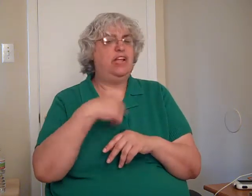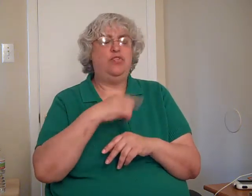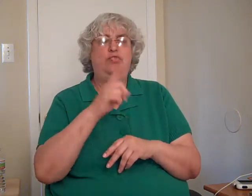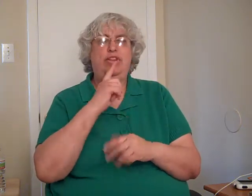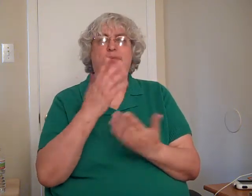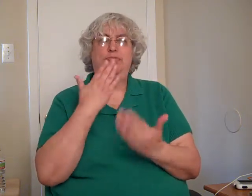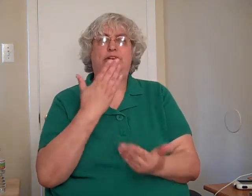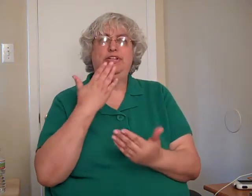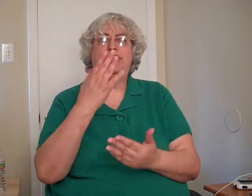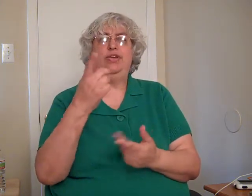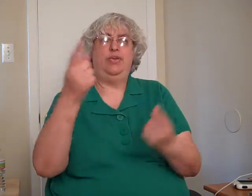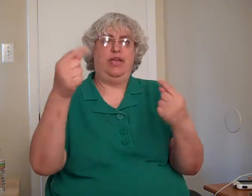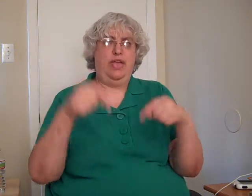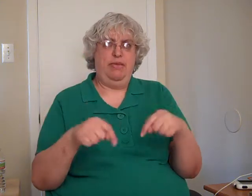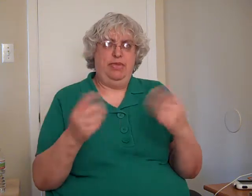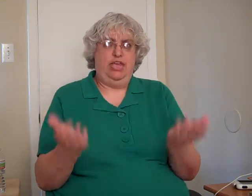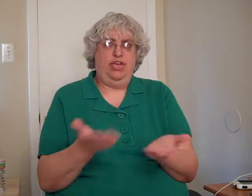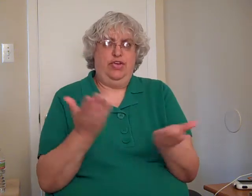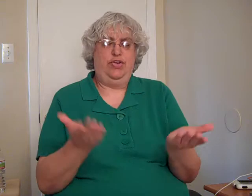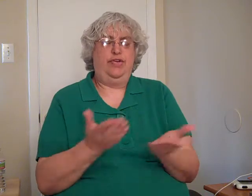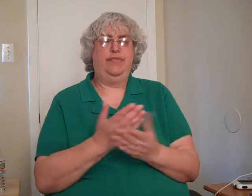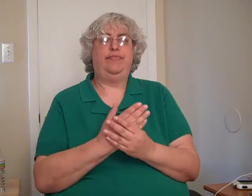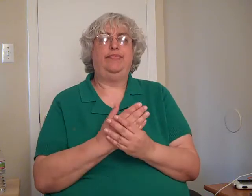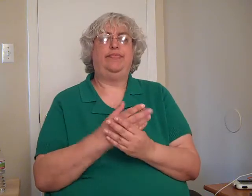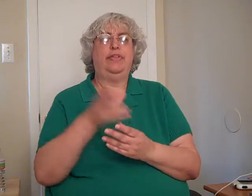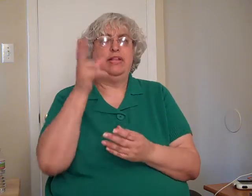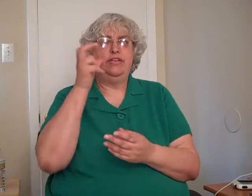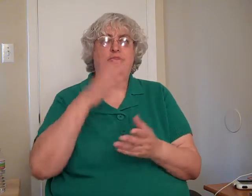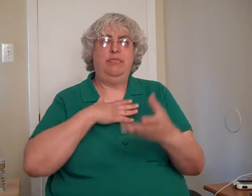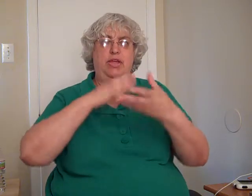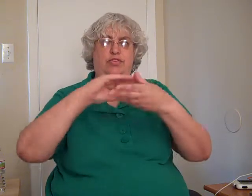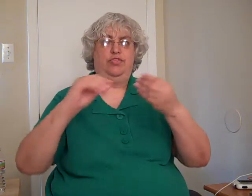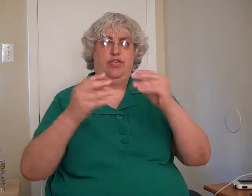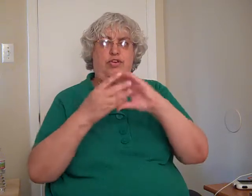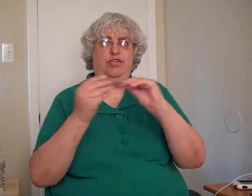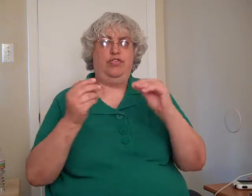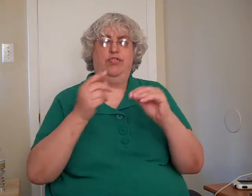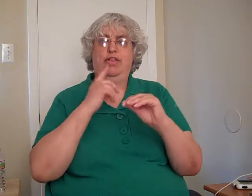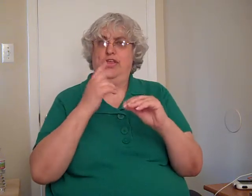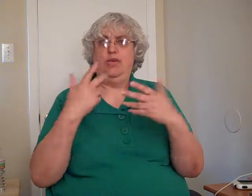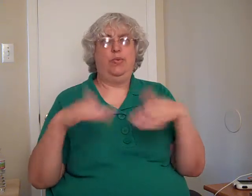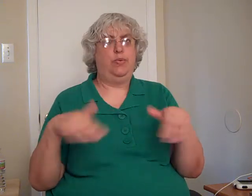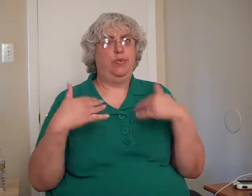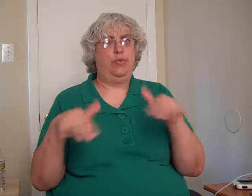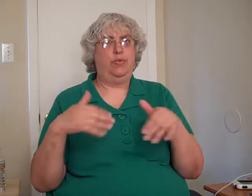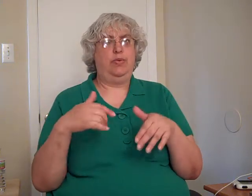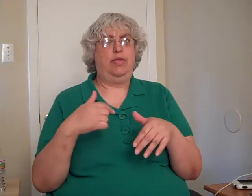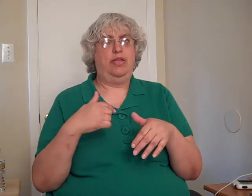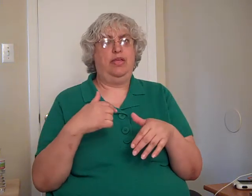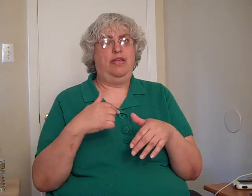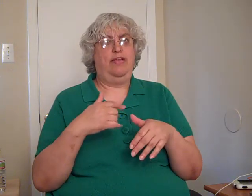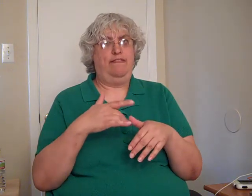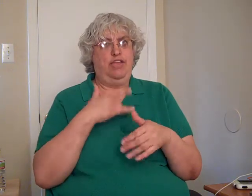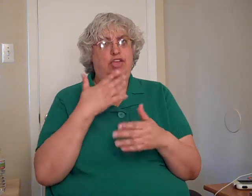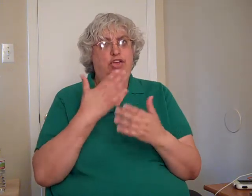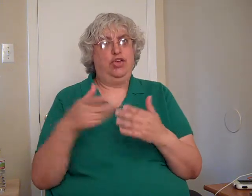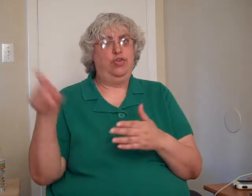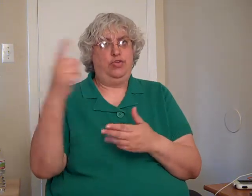you coming out and listening to what I have to say. This really means a lot to me. Here's why I got involved in the